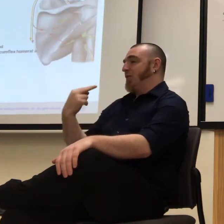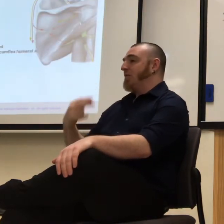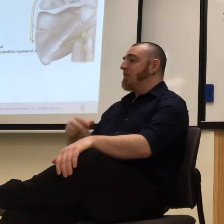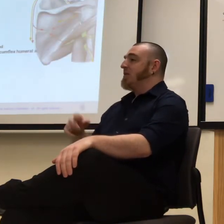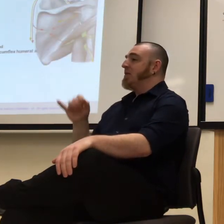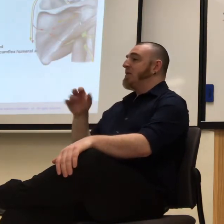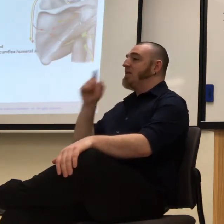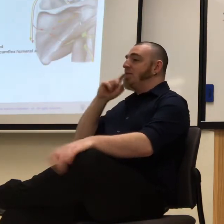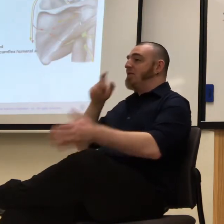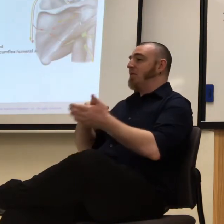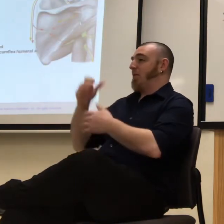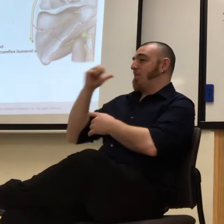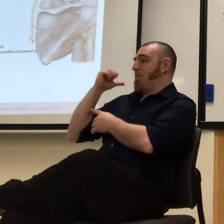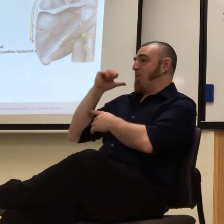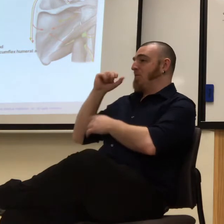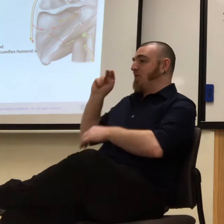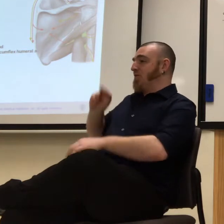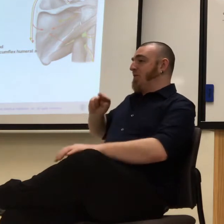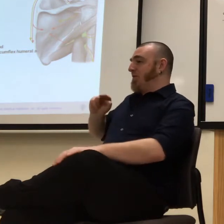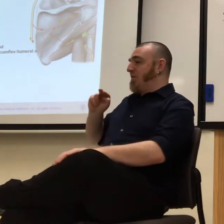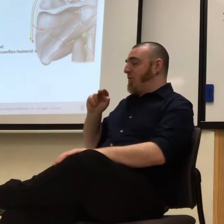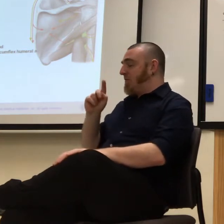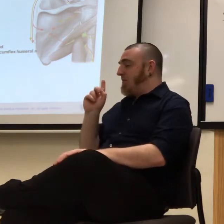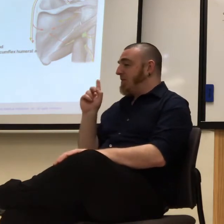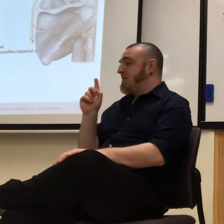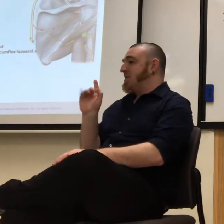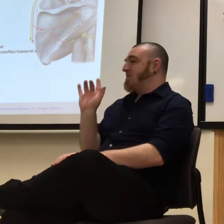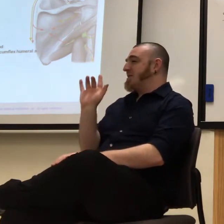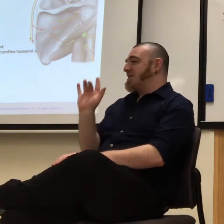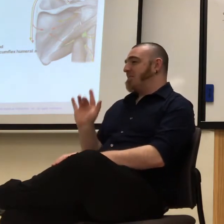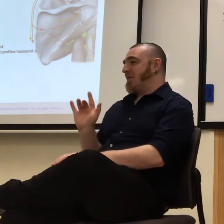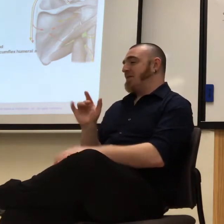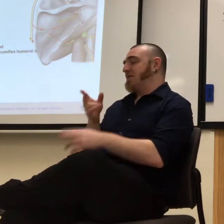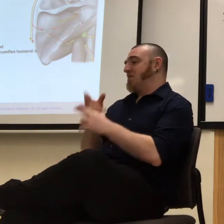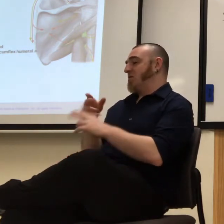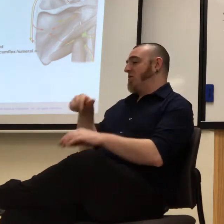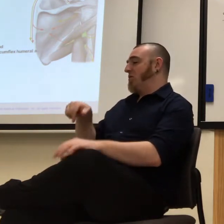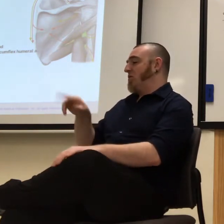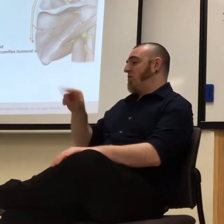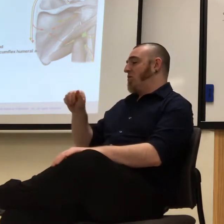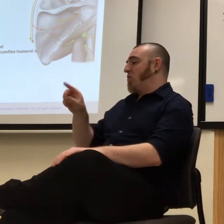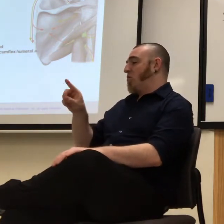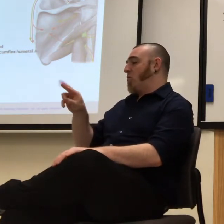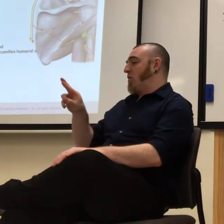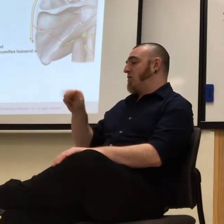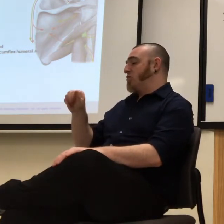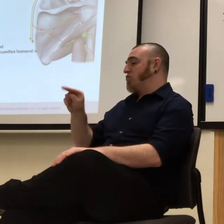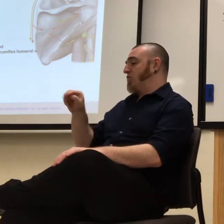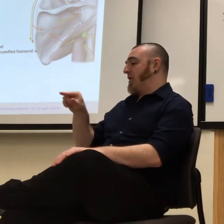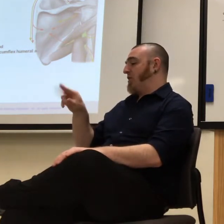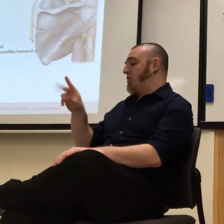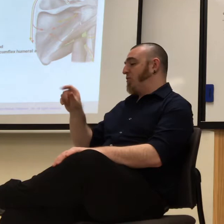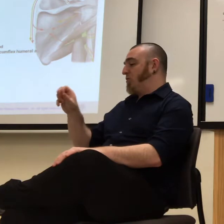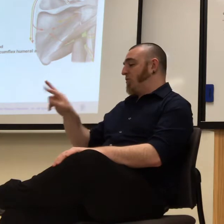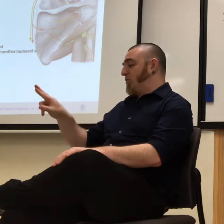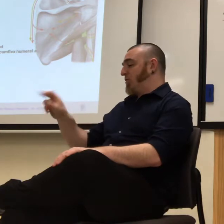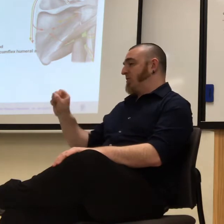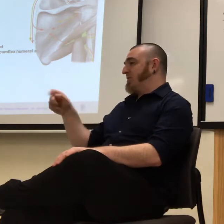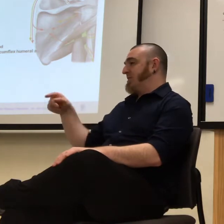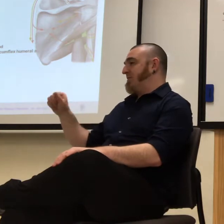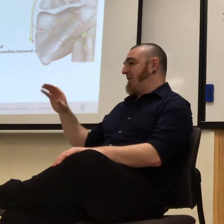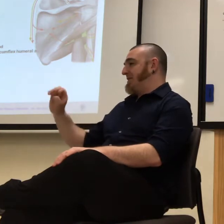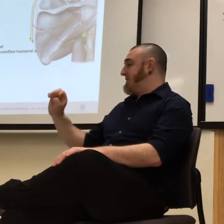there's a space called quadrangular space.